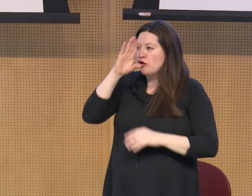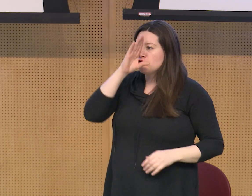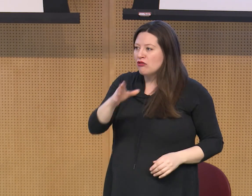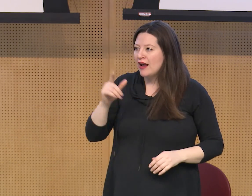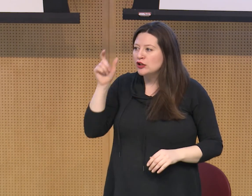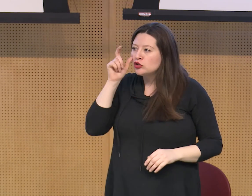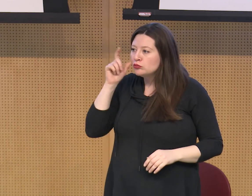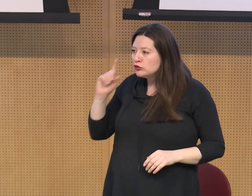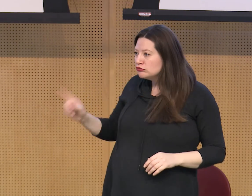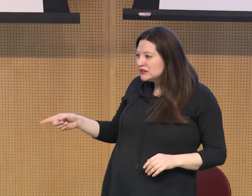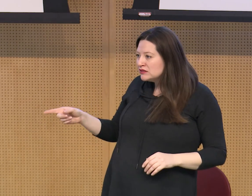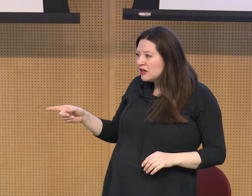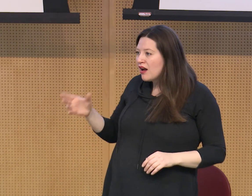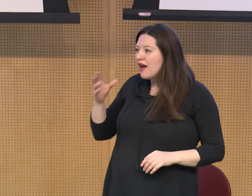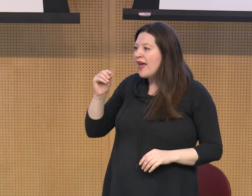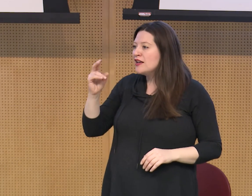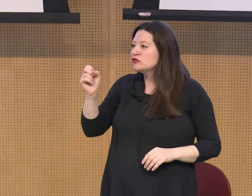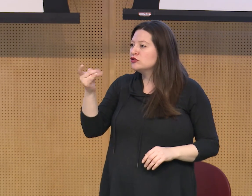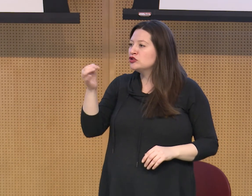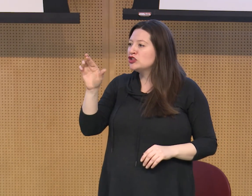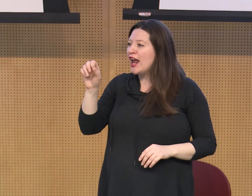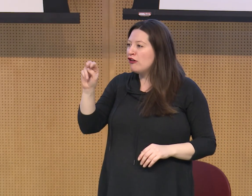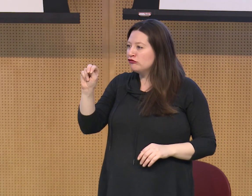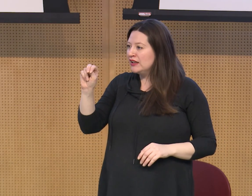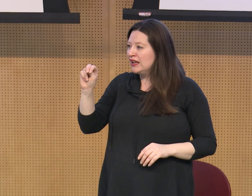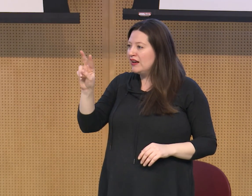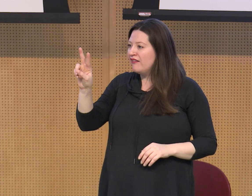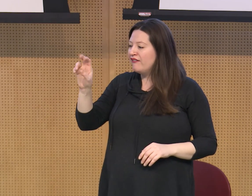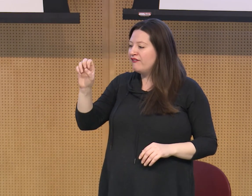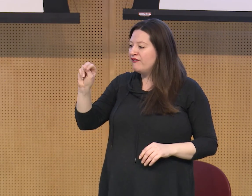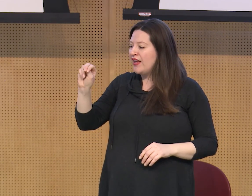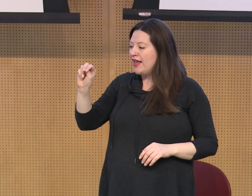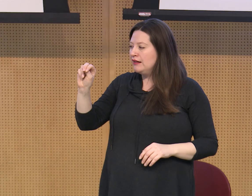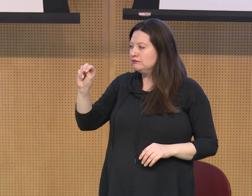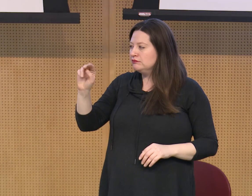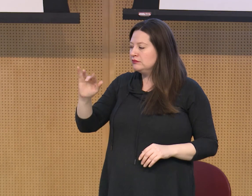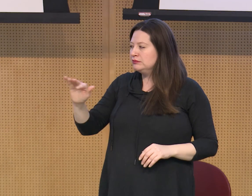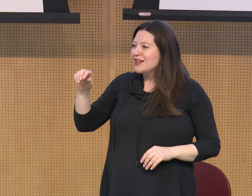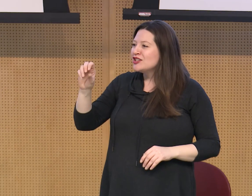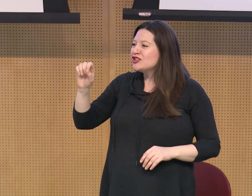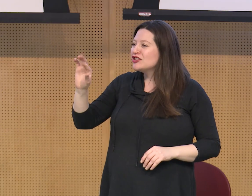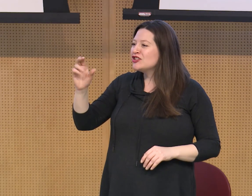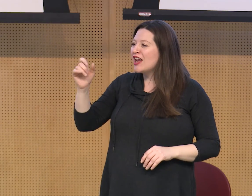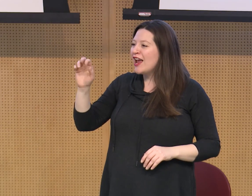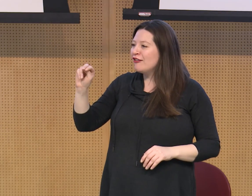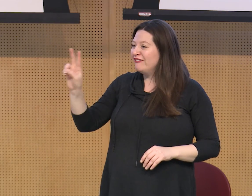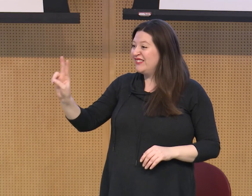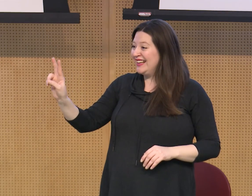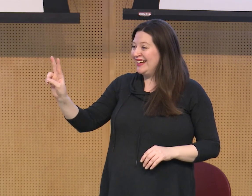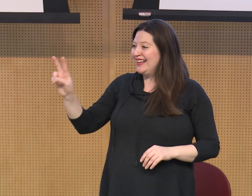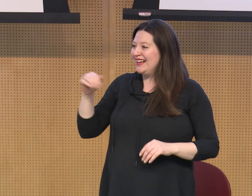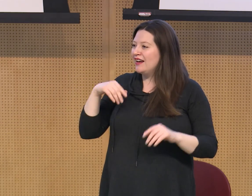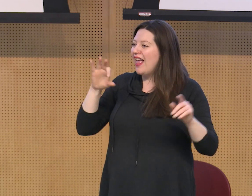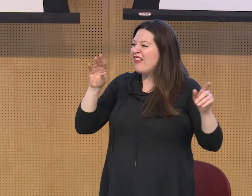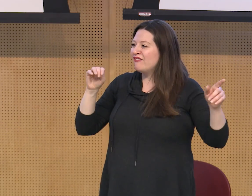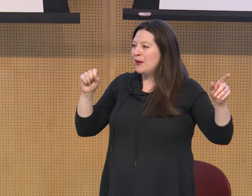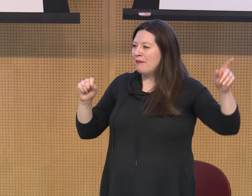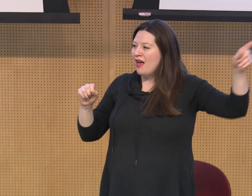You can also email directly to Marissa and Sharon Van de Zande. I don't know how to spell her last name, but Sharon